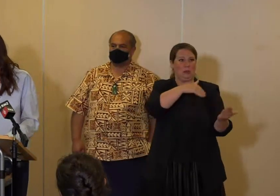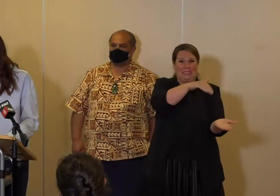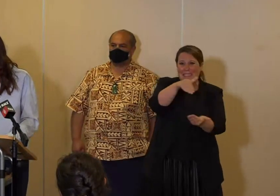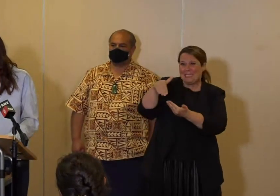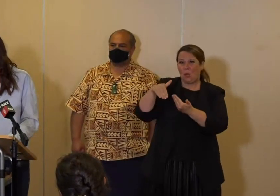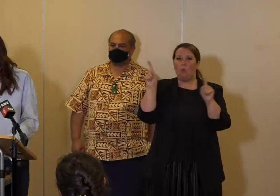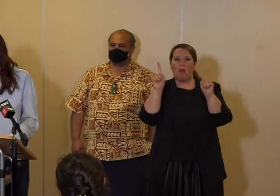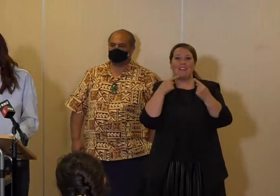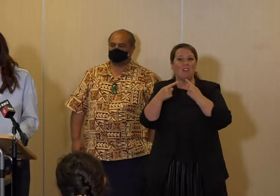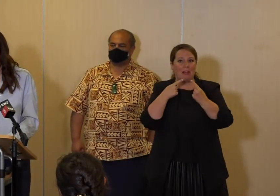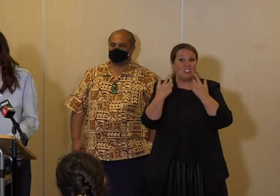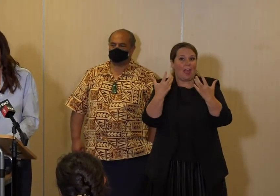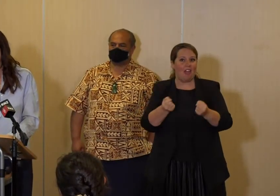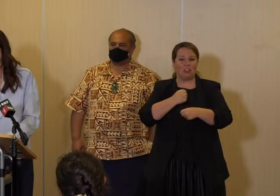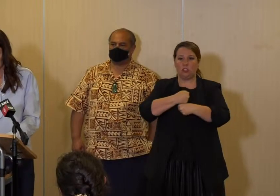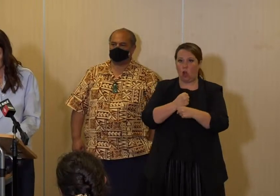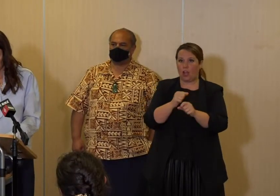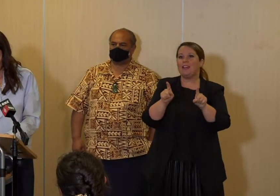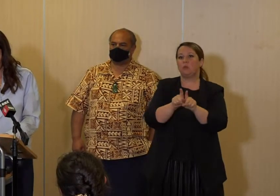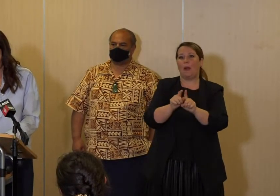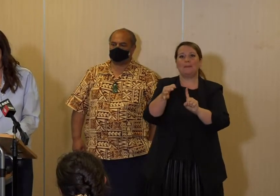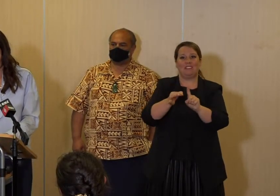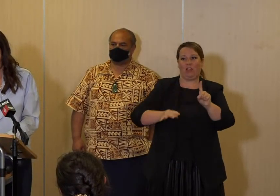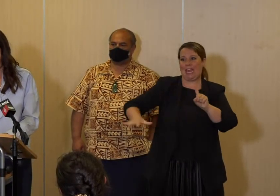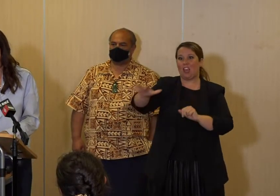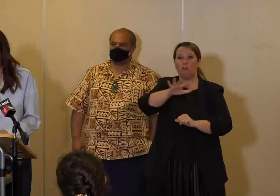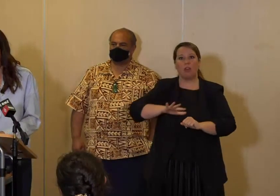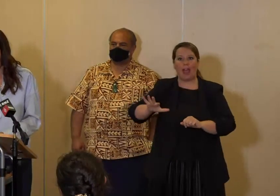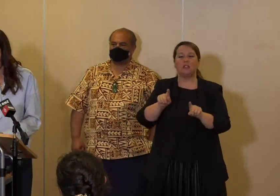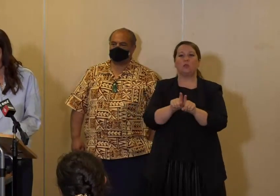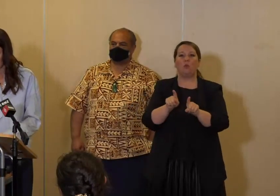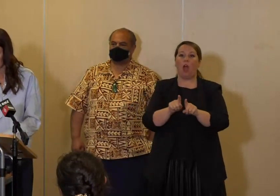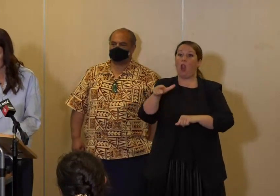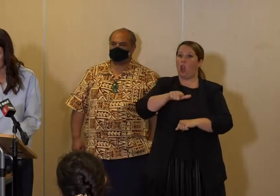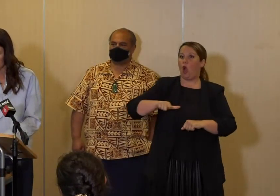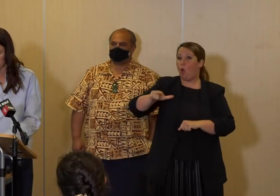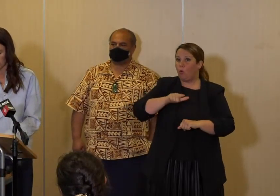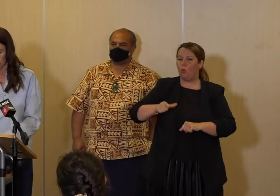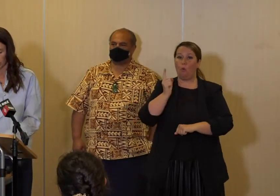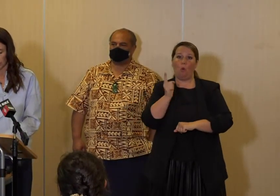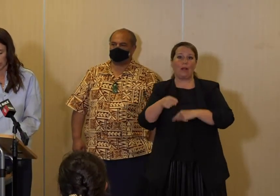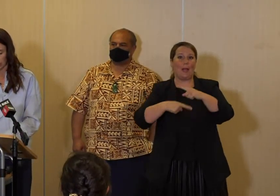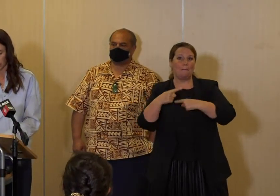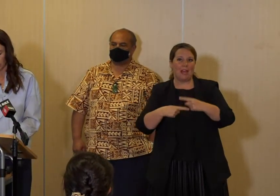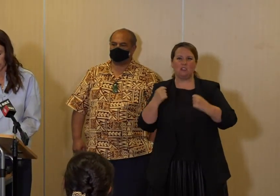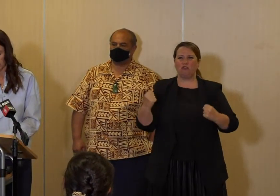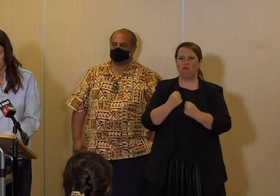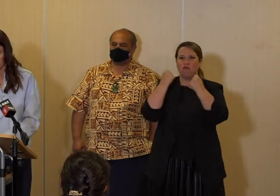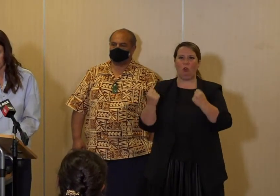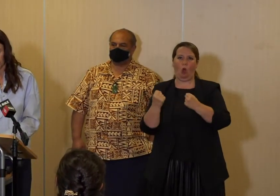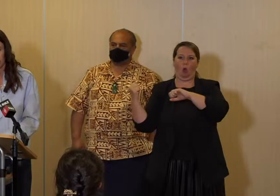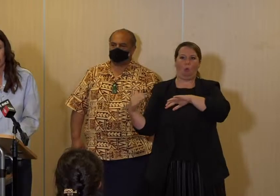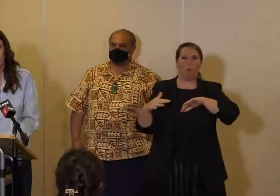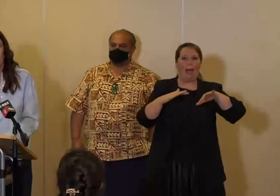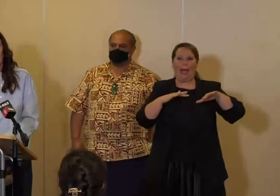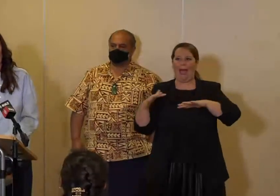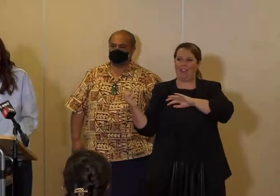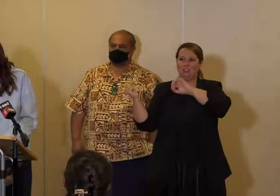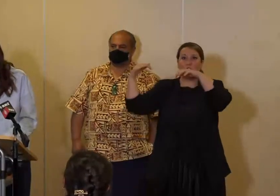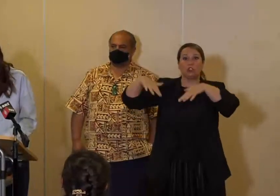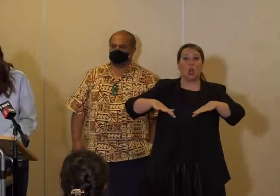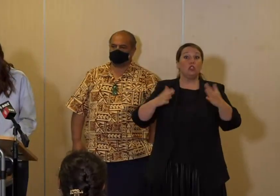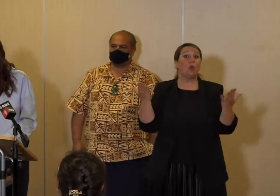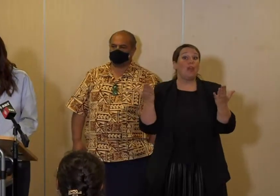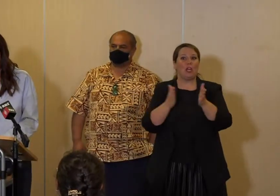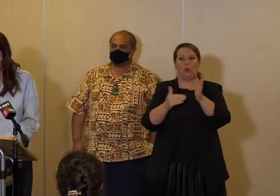Tonga and the Pacific, as well as issuing local warnings relating to strong waves and surges on the New Zealand coastline.